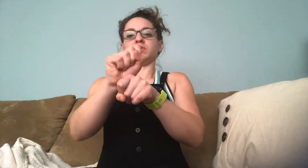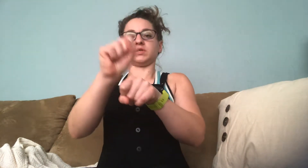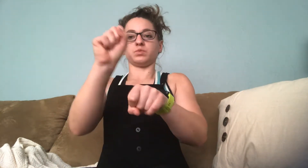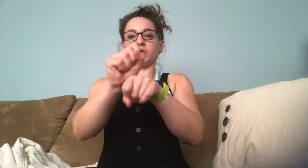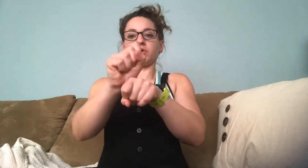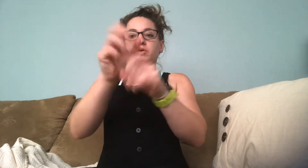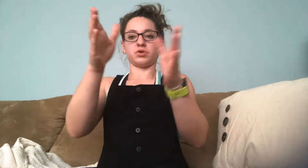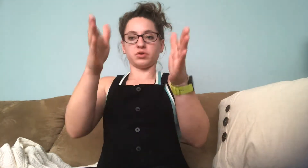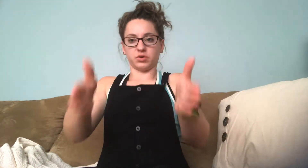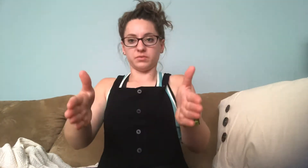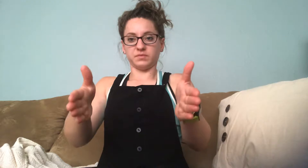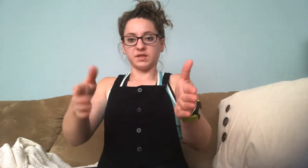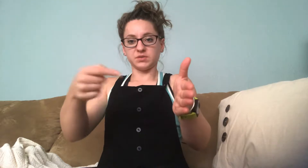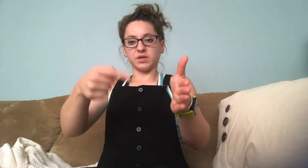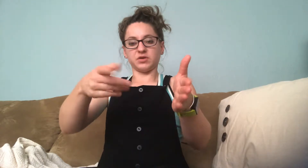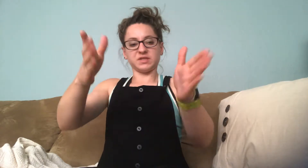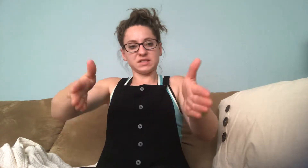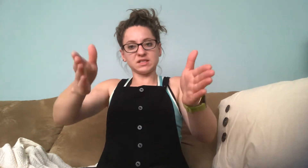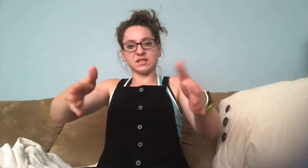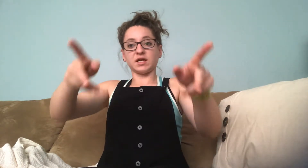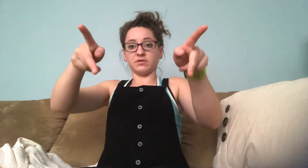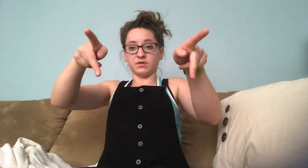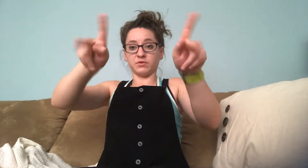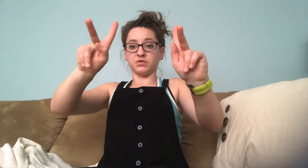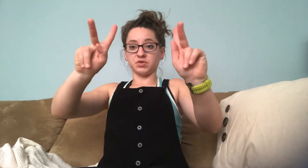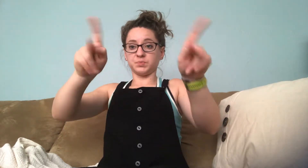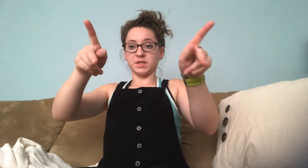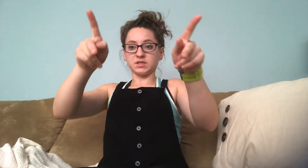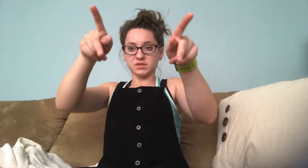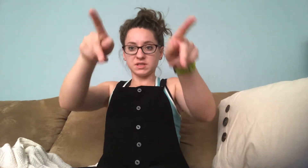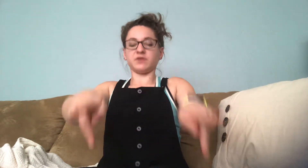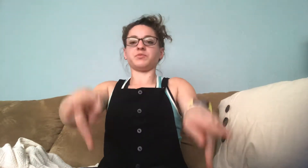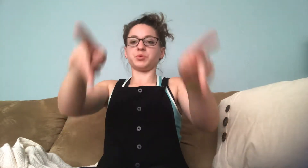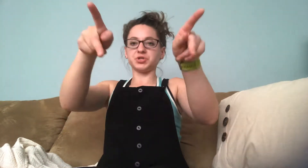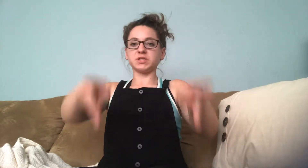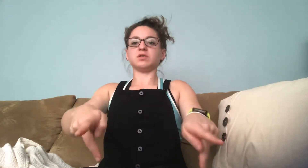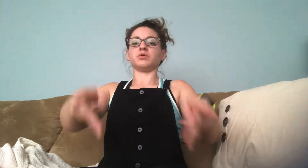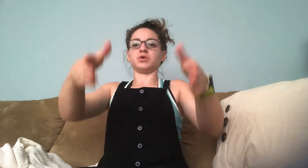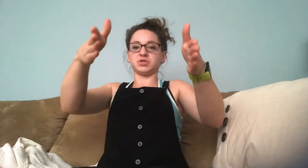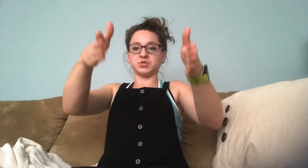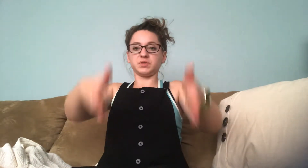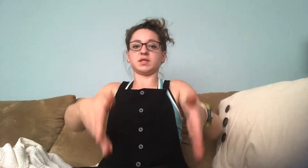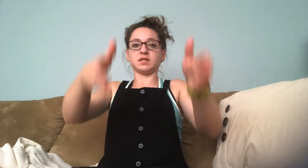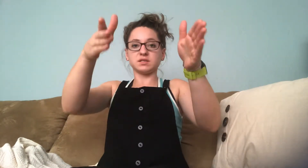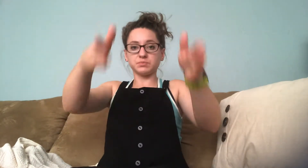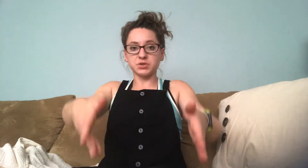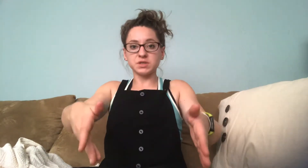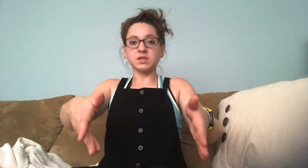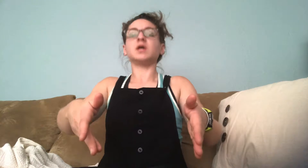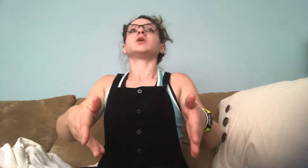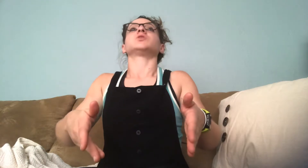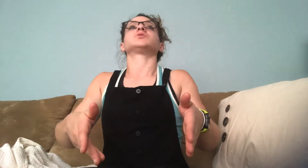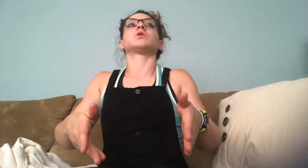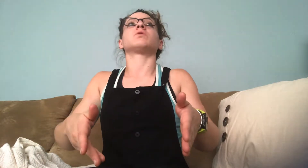you do this, worker. This right here, this is the sign. If you do P's, here's the sign for person, or you can just do it like this, person.